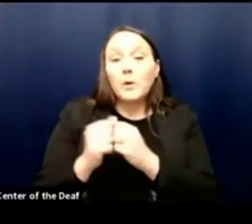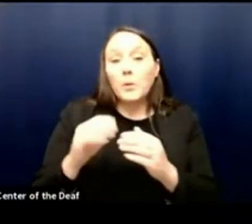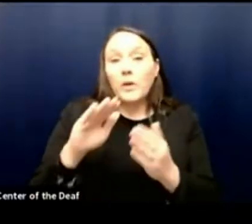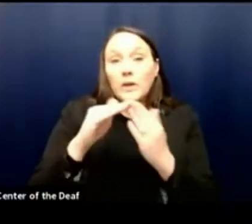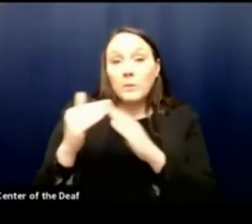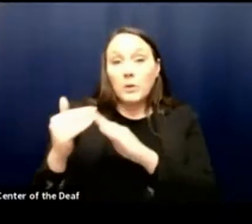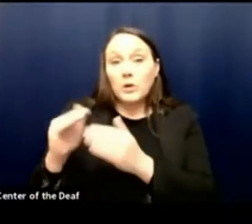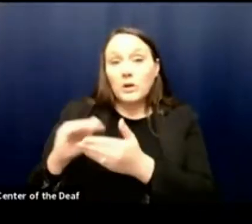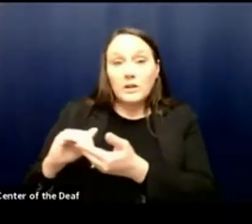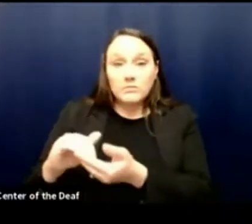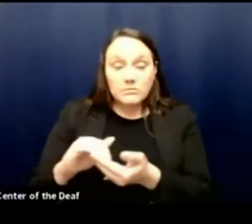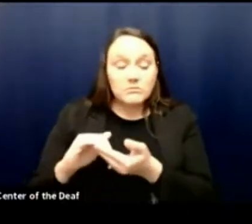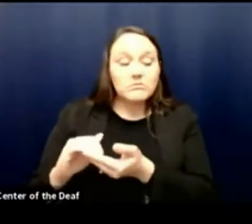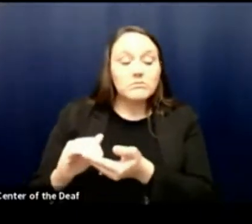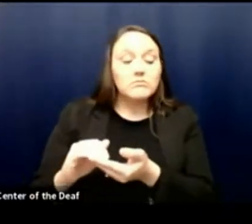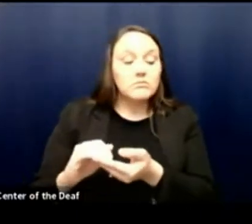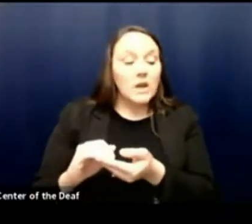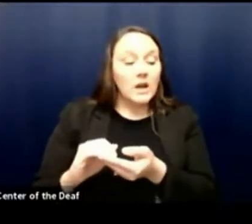partners to